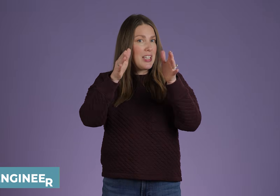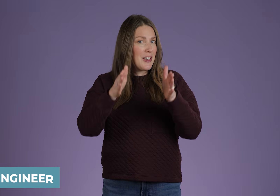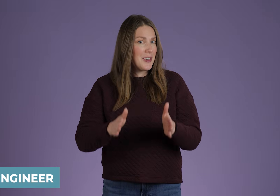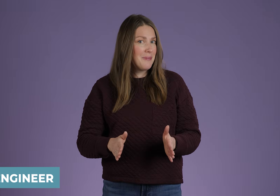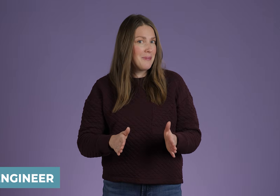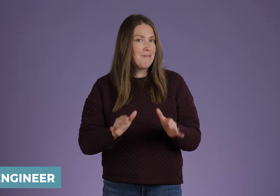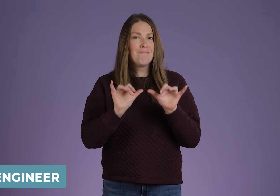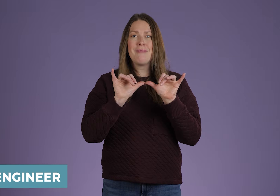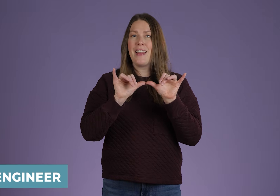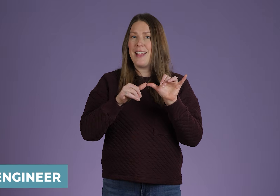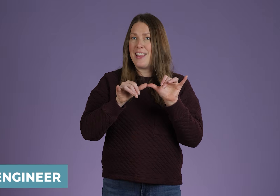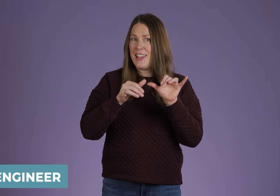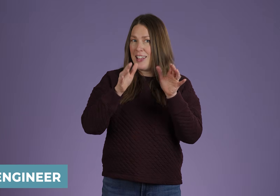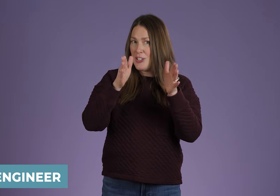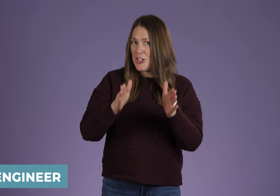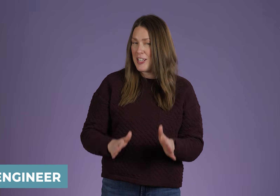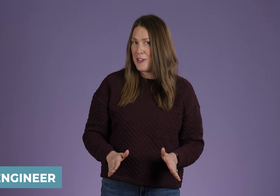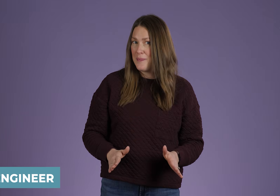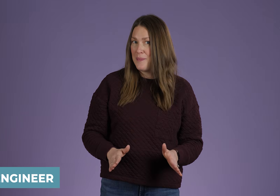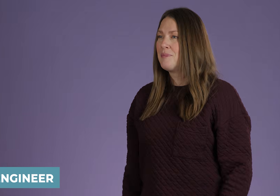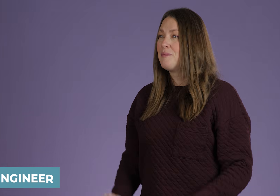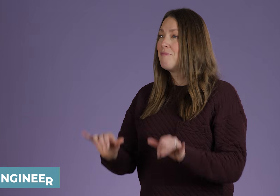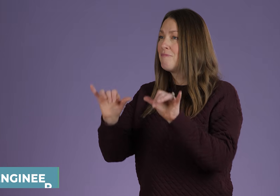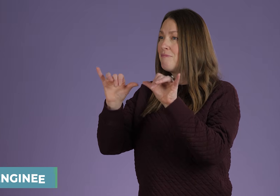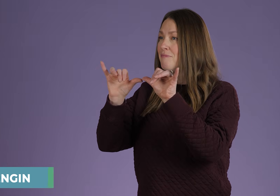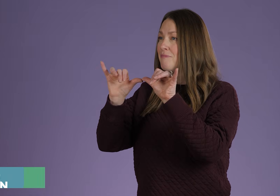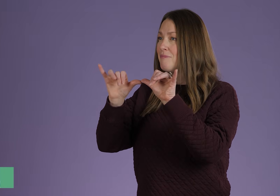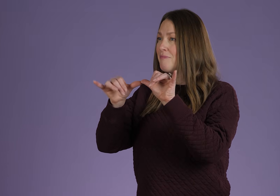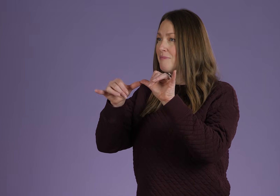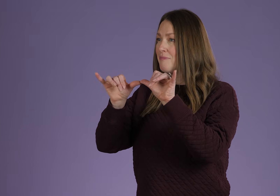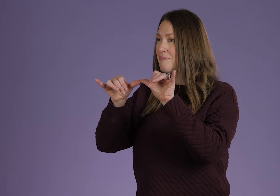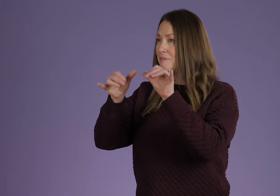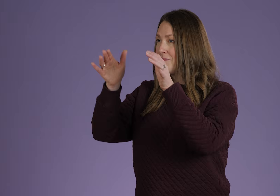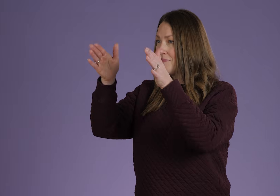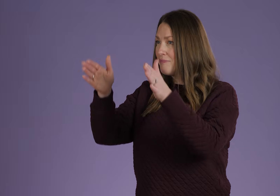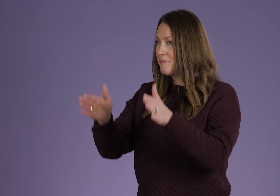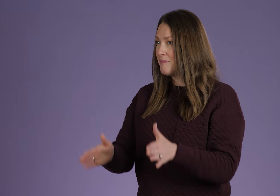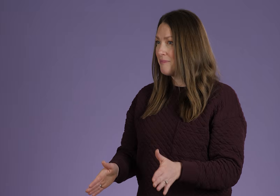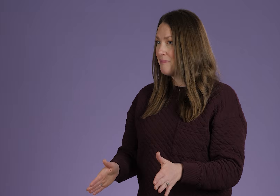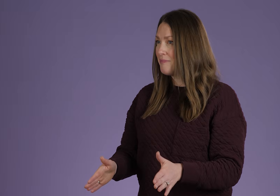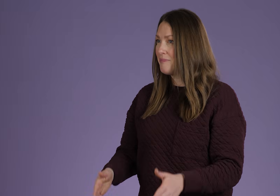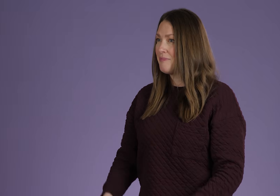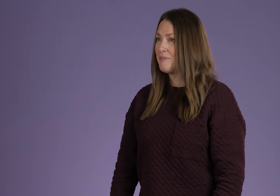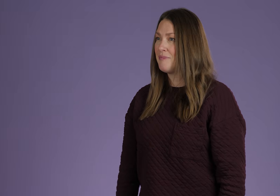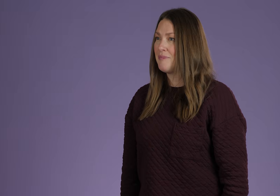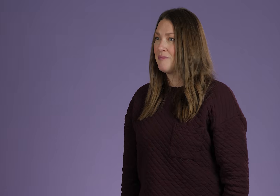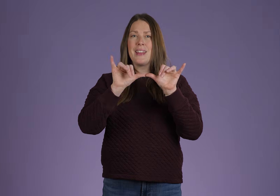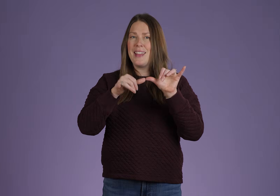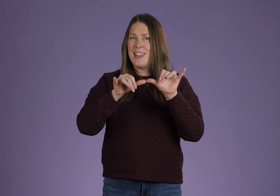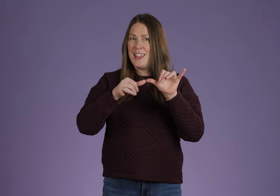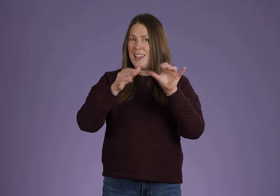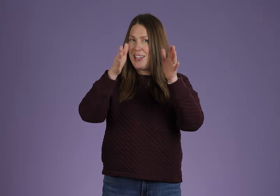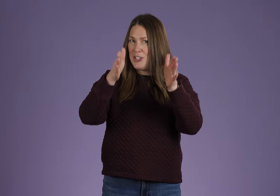Engineer. Engineer. It's like you're measuring with the agent marker.